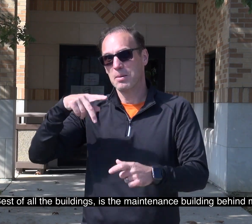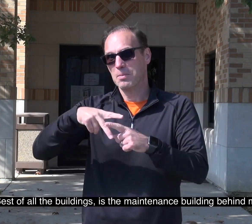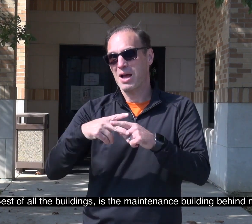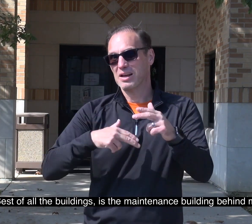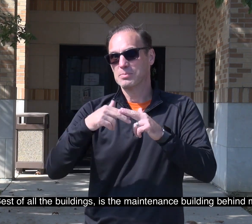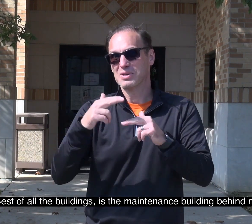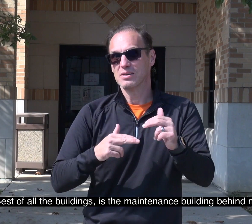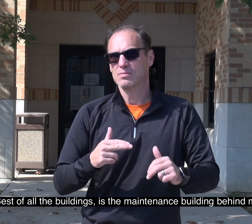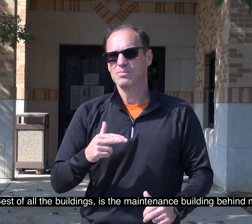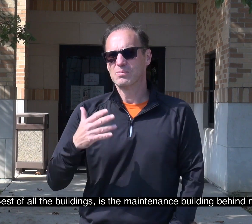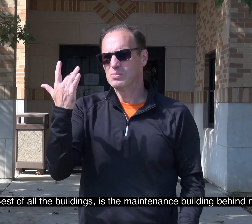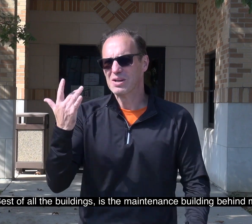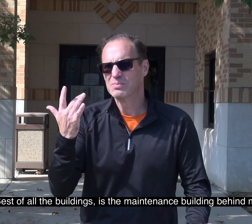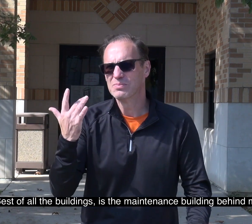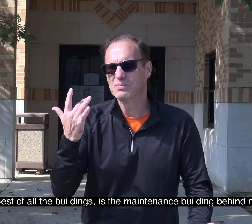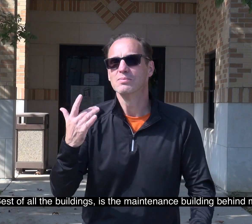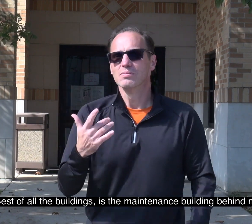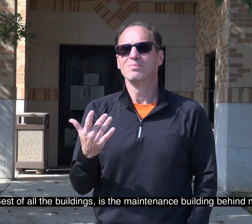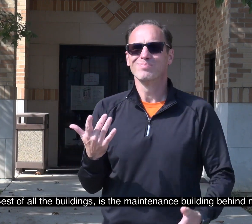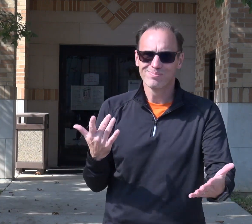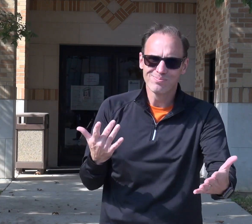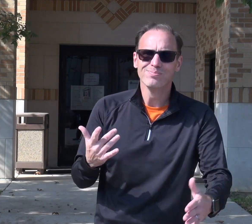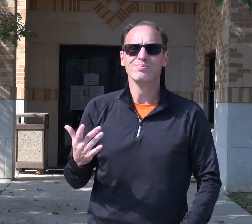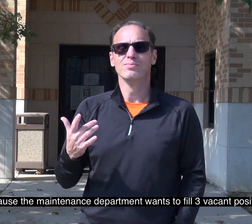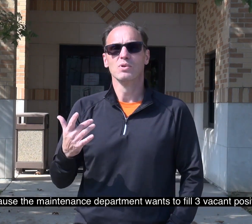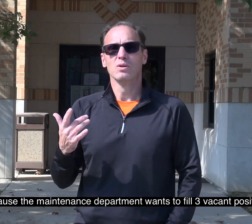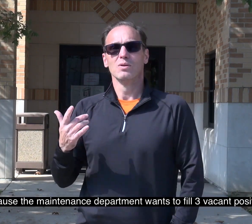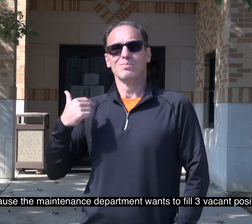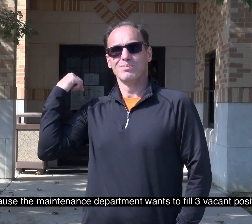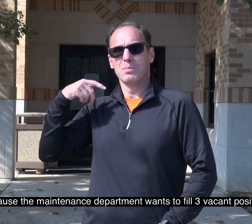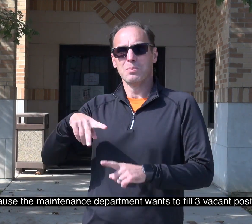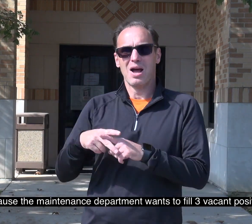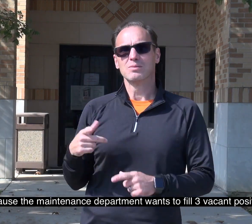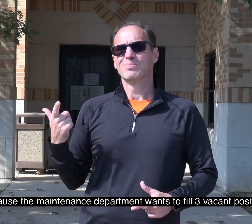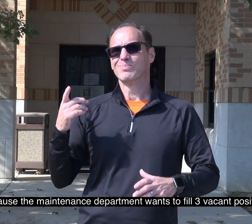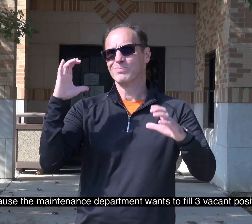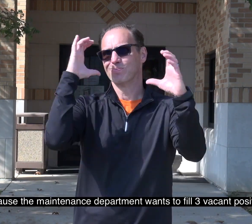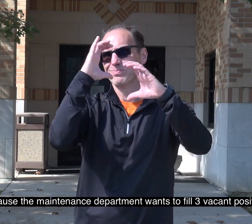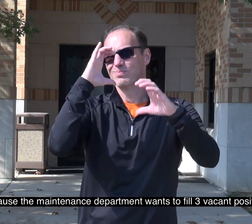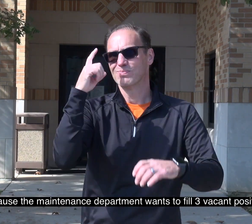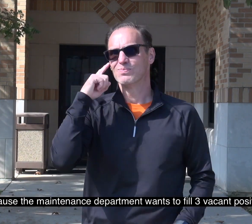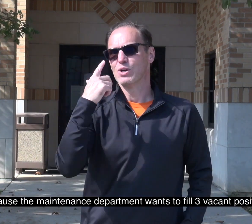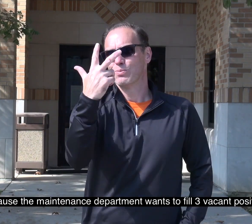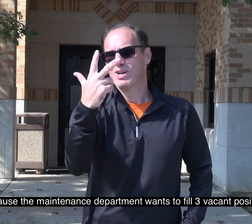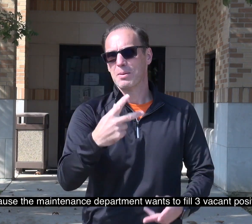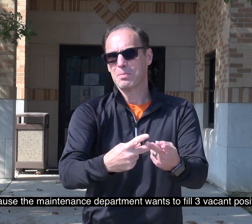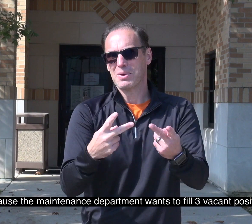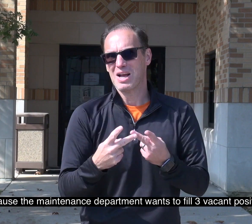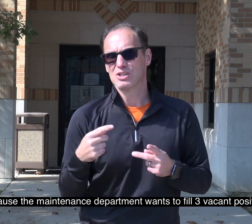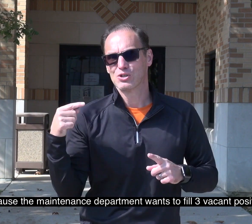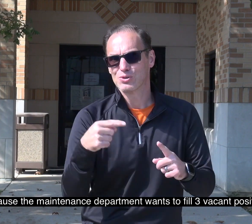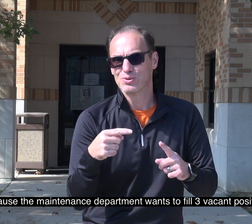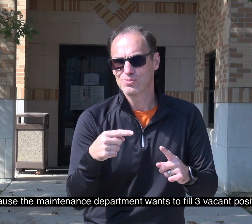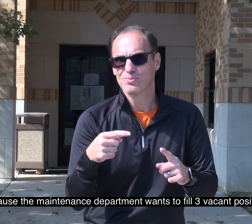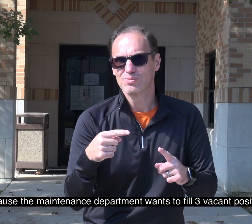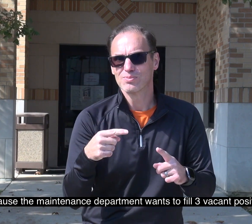buildings is maintenance, which sits behind me because the maintenance department wants to